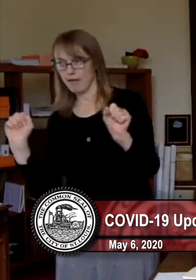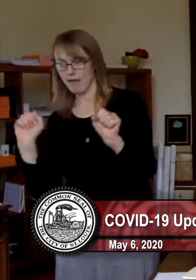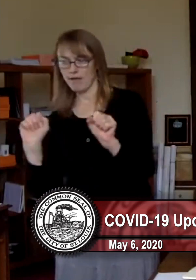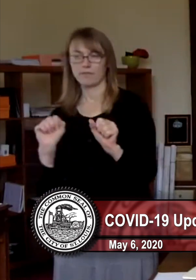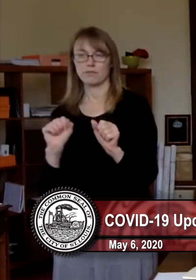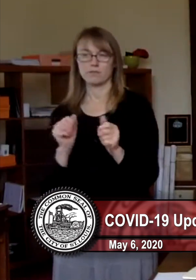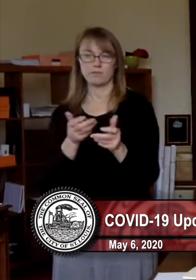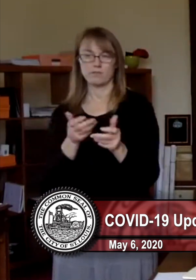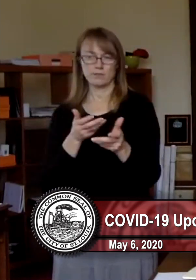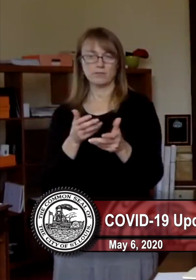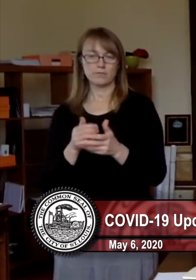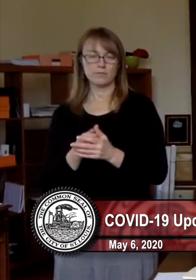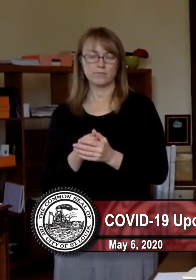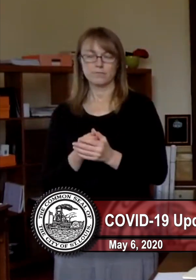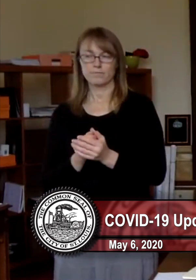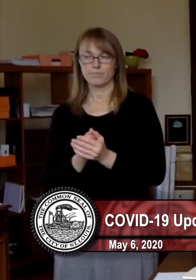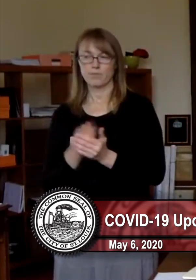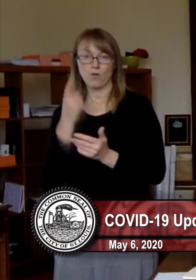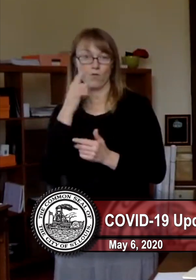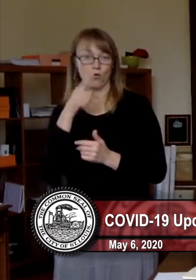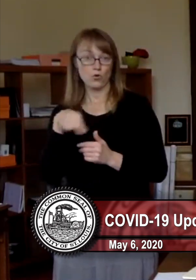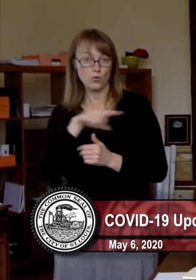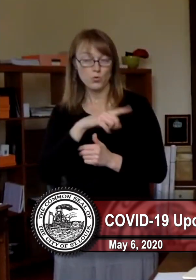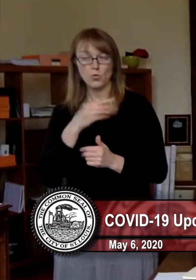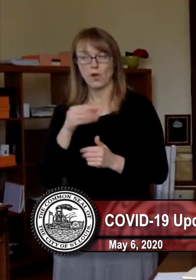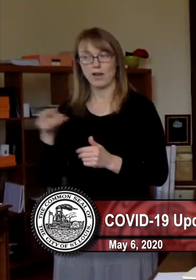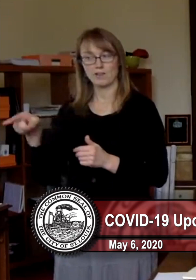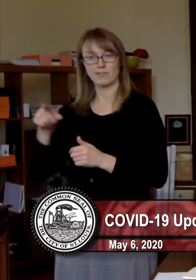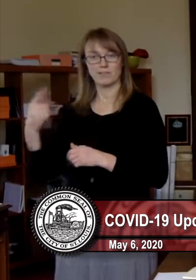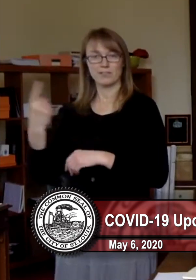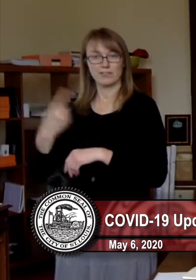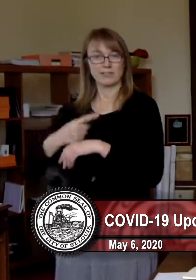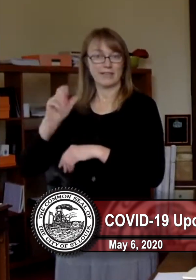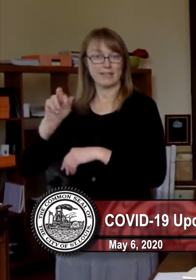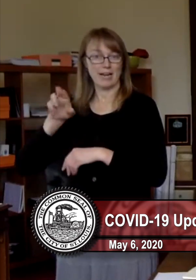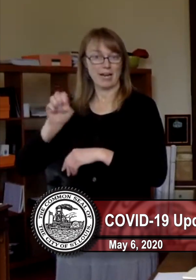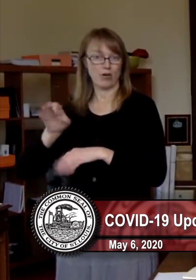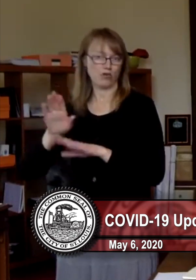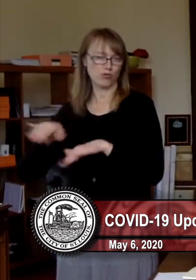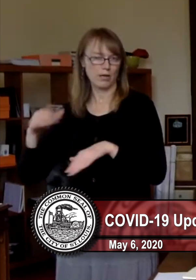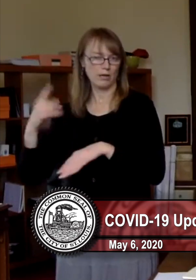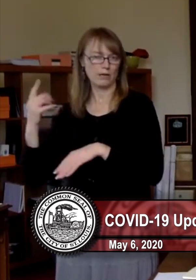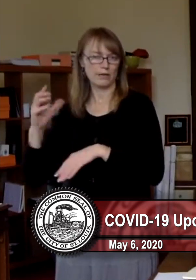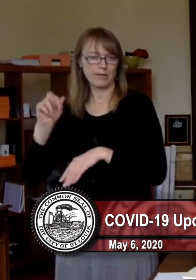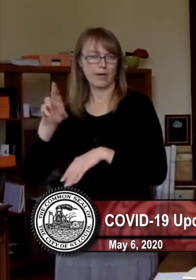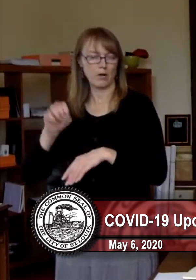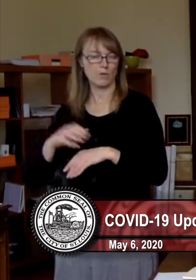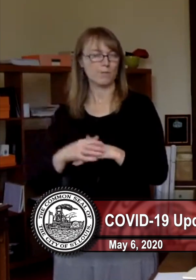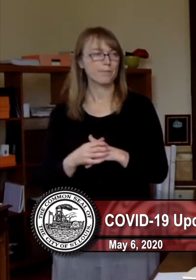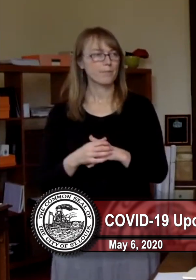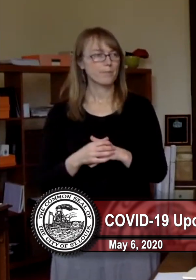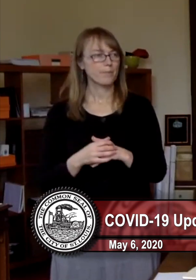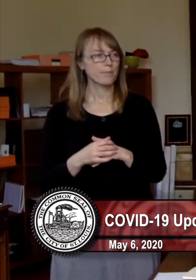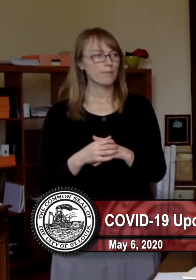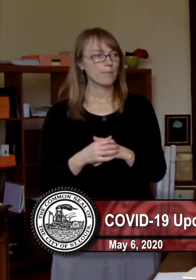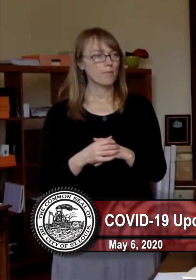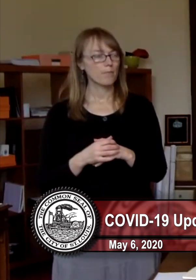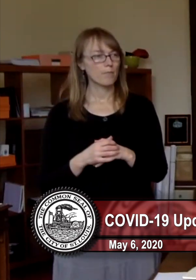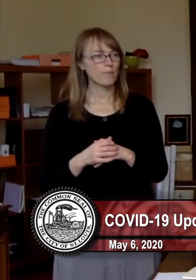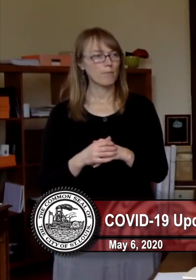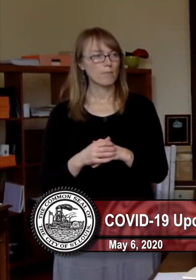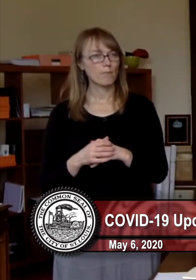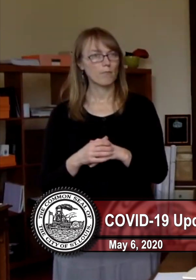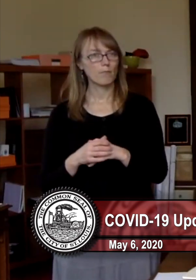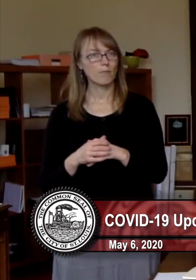Going through the final question, Mayor, the city has the transparency bureau page on the COVID-19 expenses.